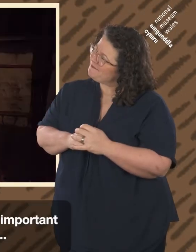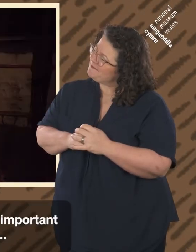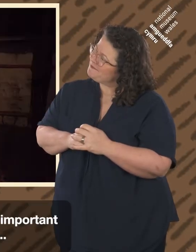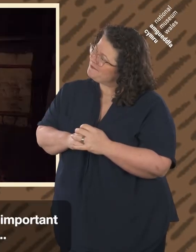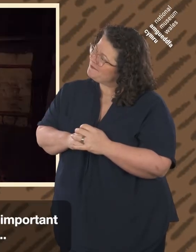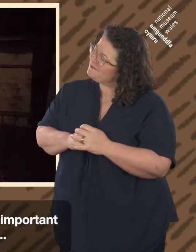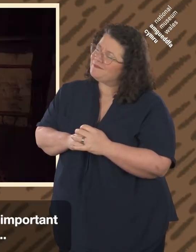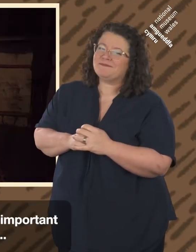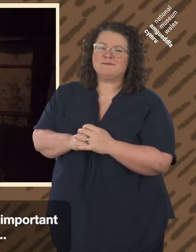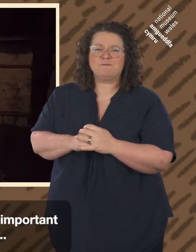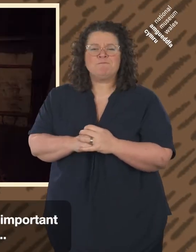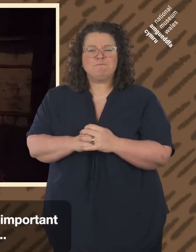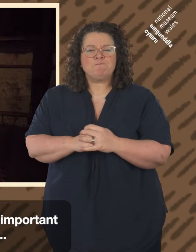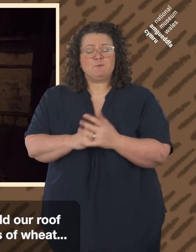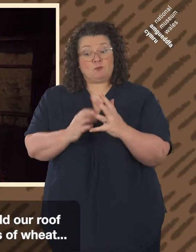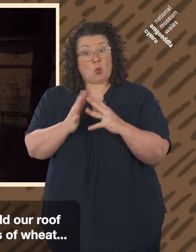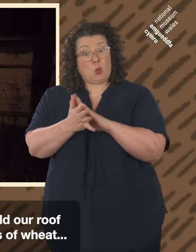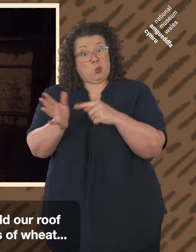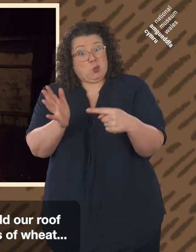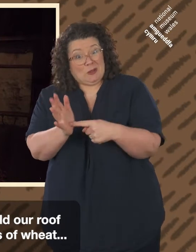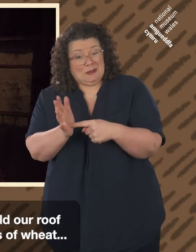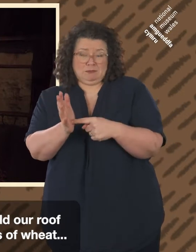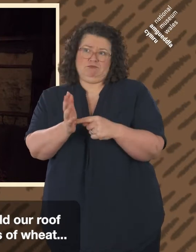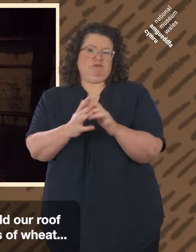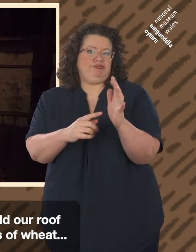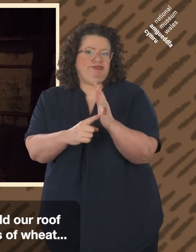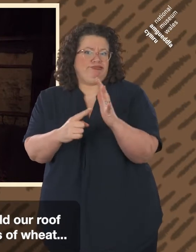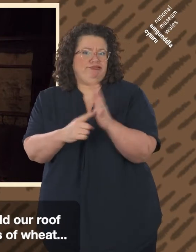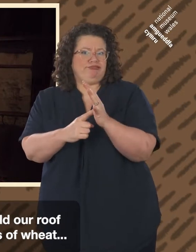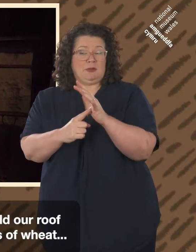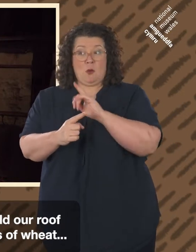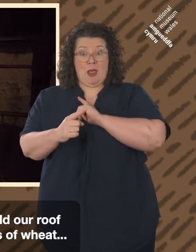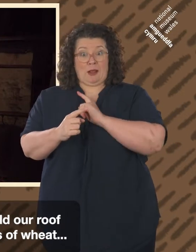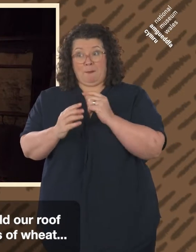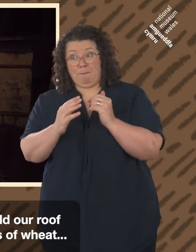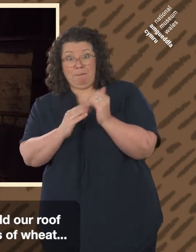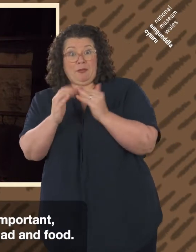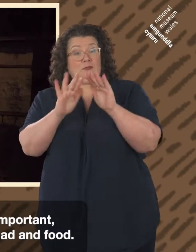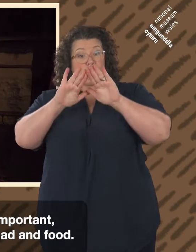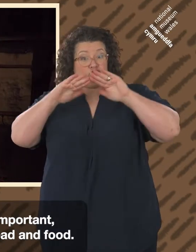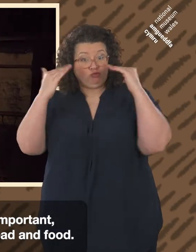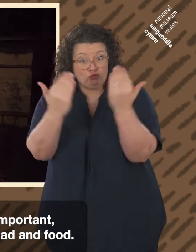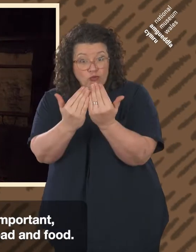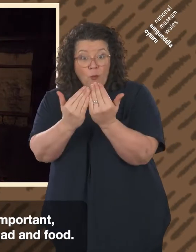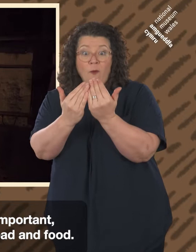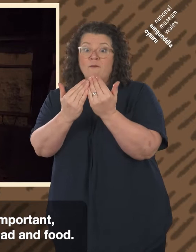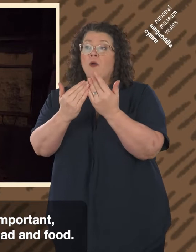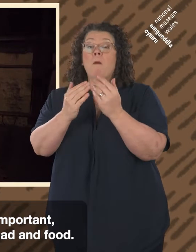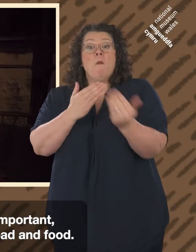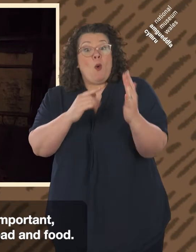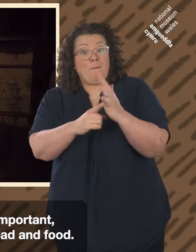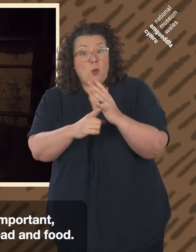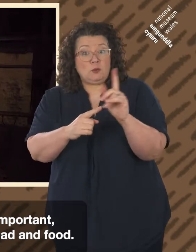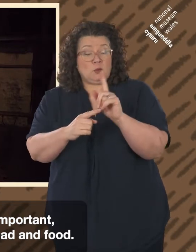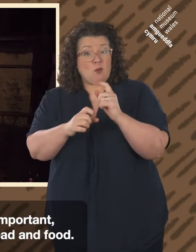So the wheat is very important for our roof, because we can build our roof out of the long strands of wheat. But it's also more important,